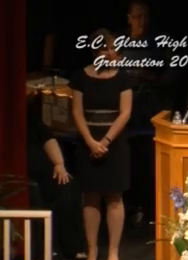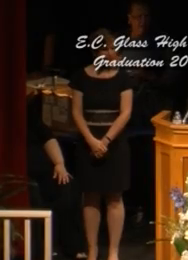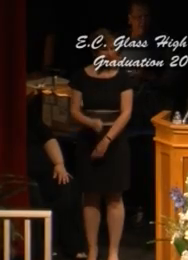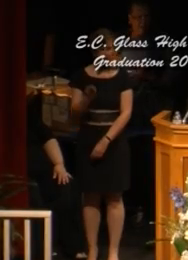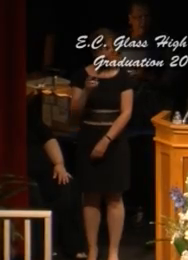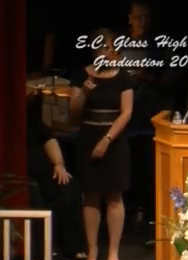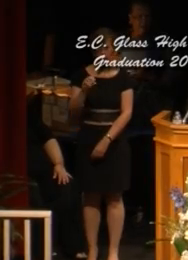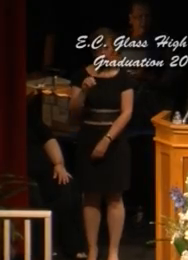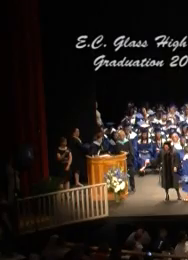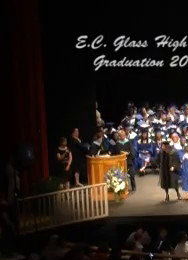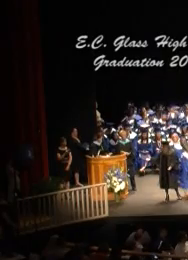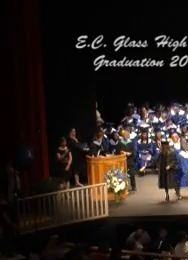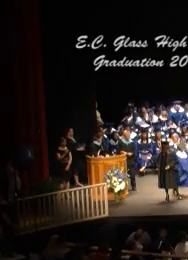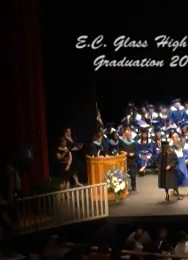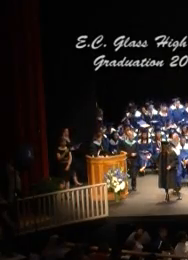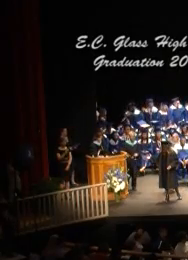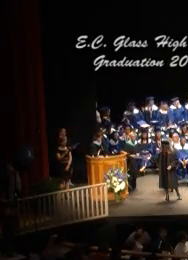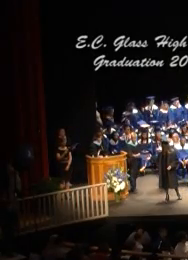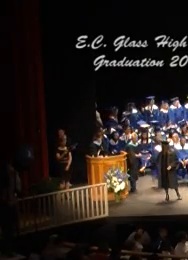Brooke Elizabeth McCall.